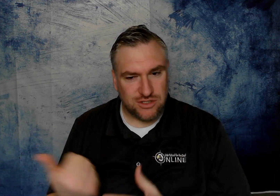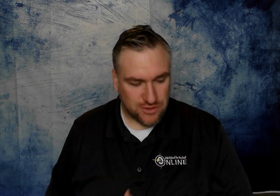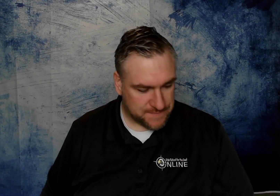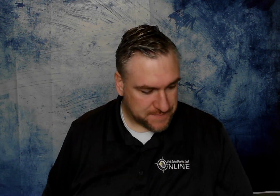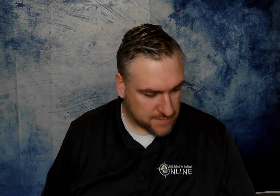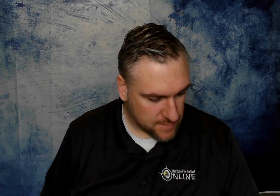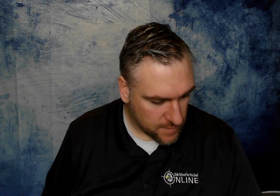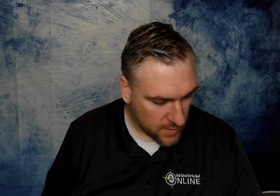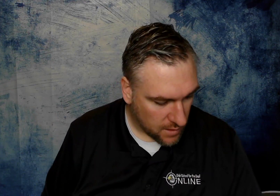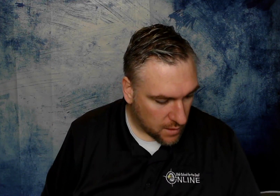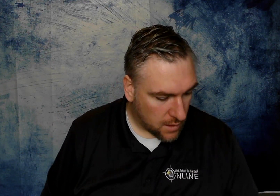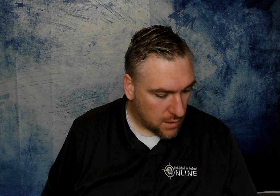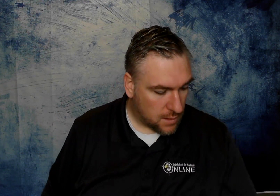it moves much more smoothly.